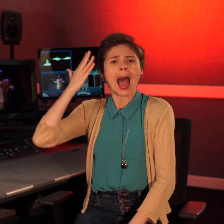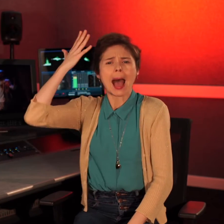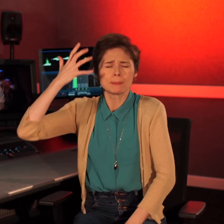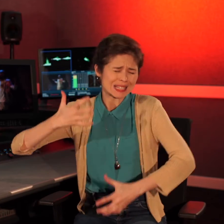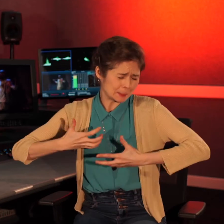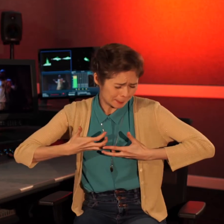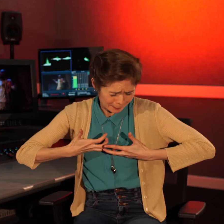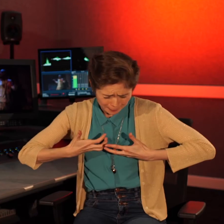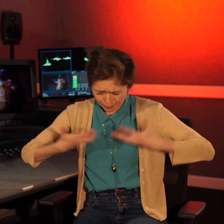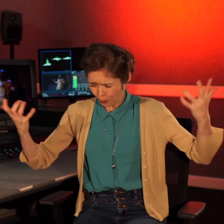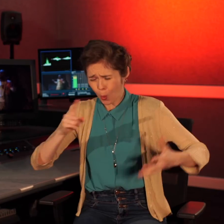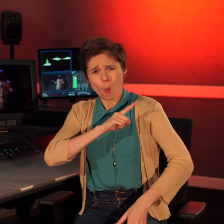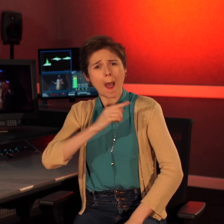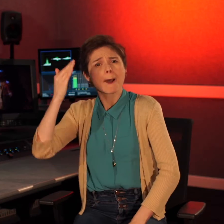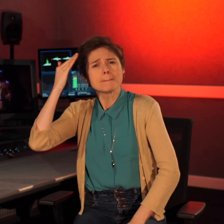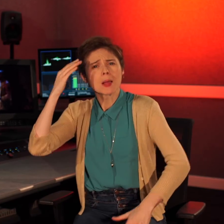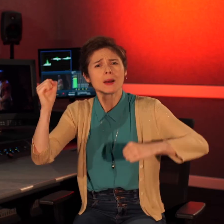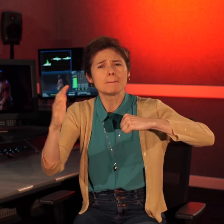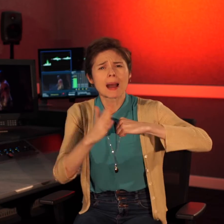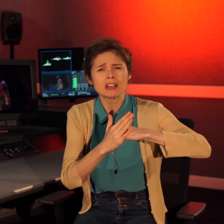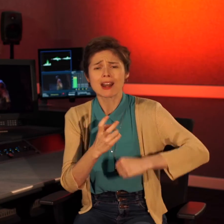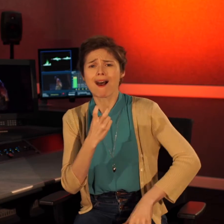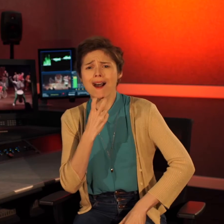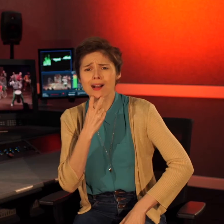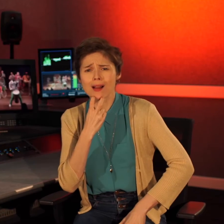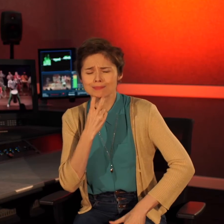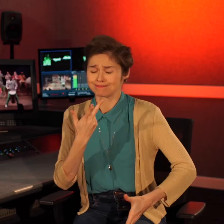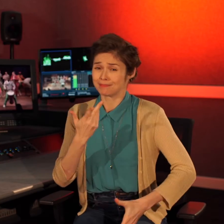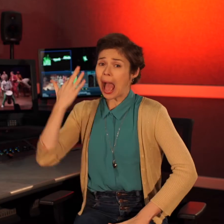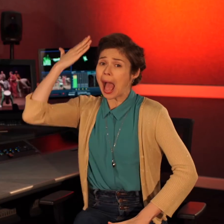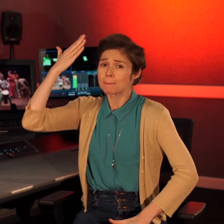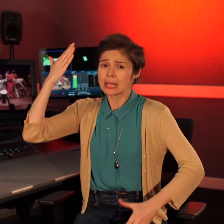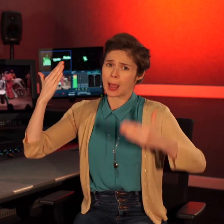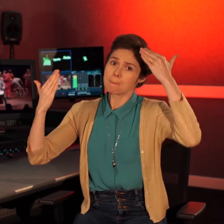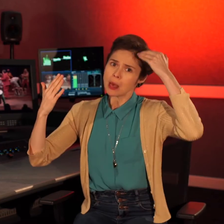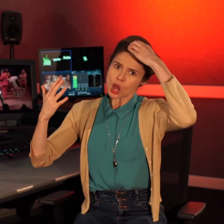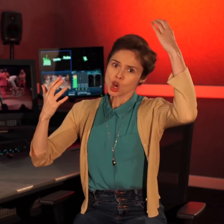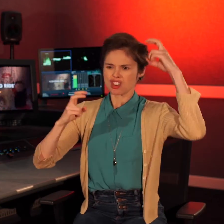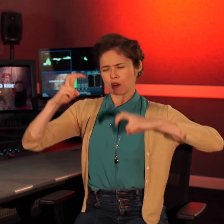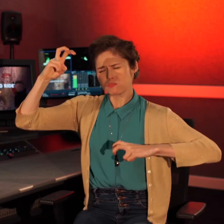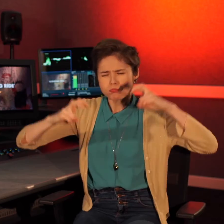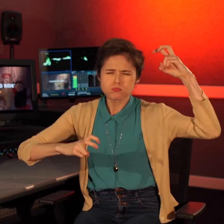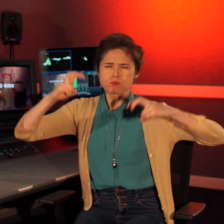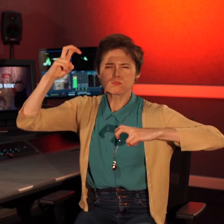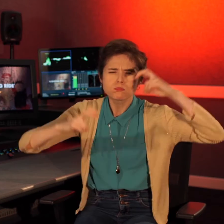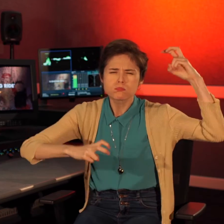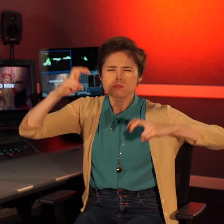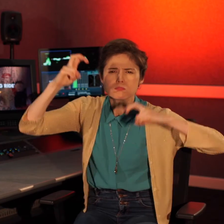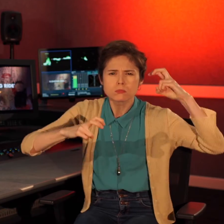Hamlet is angry with his mother because she married his uncle so soon after his father died. And so Hamlet and